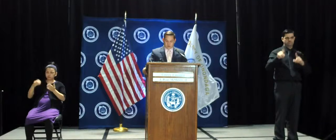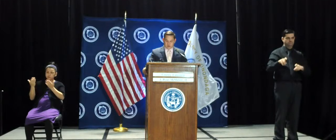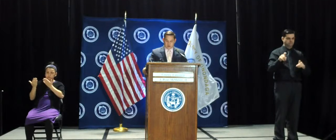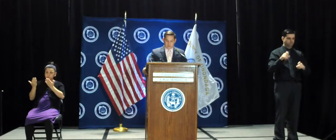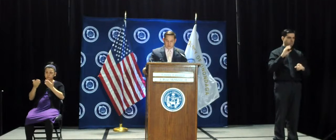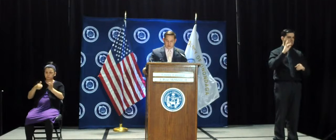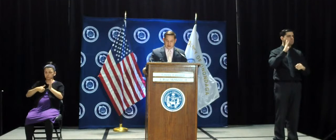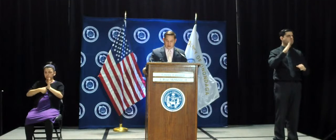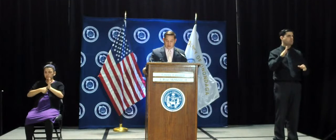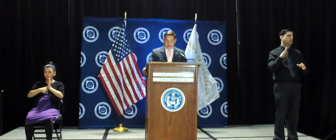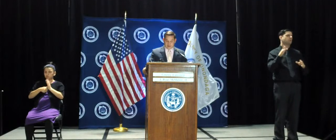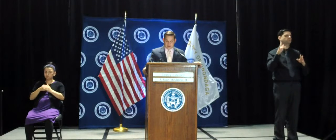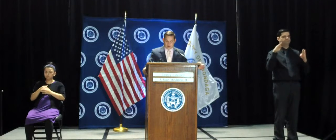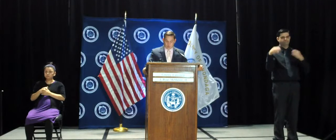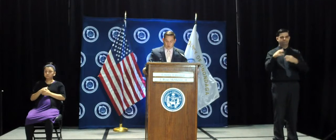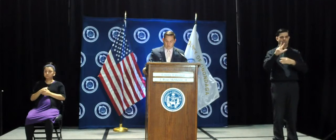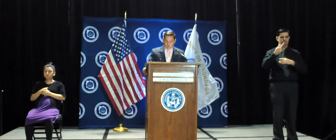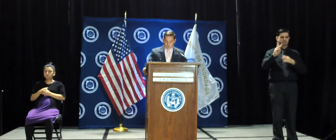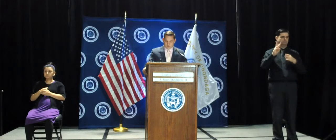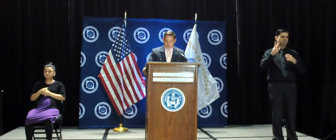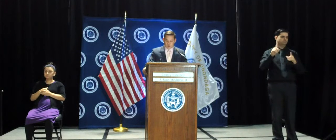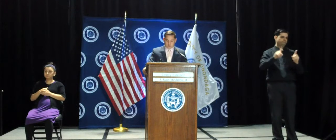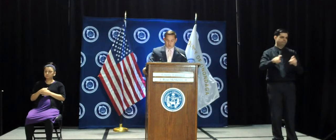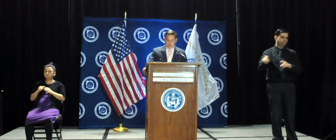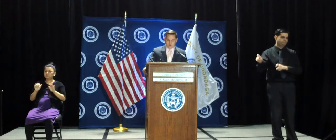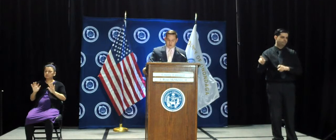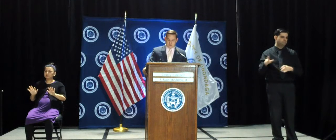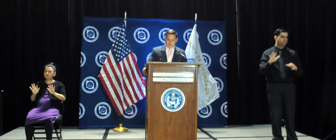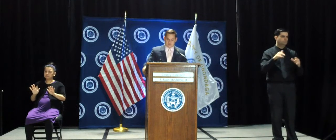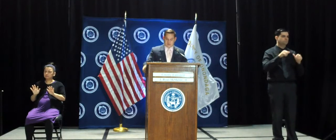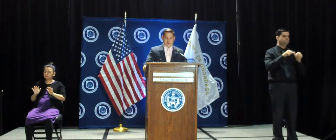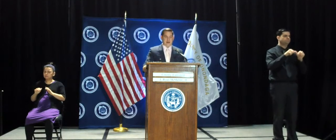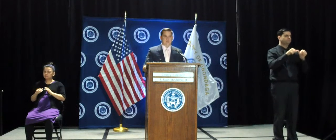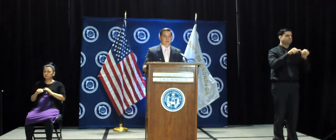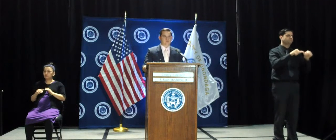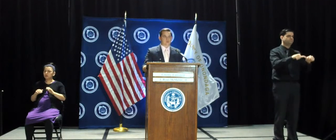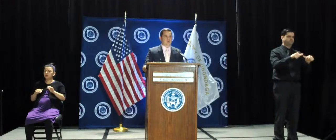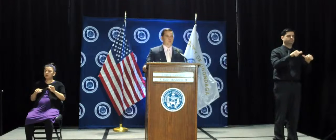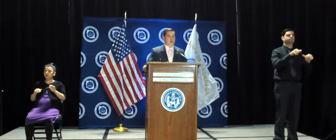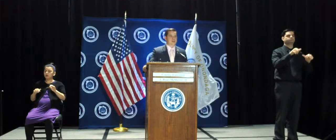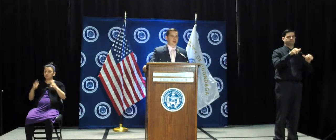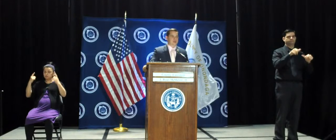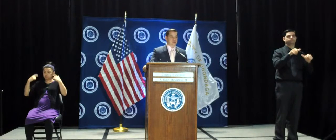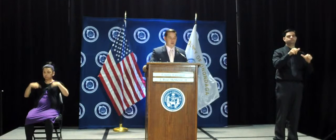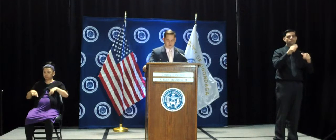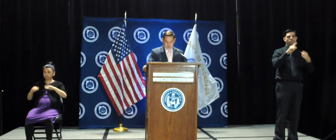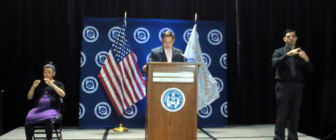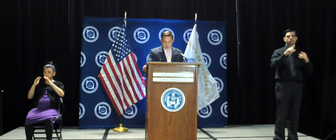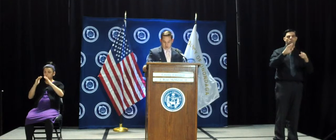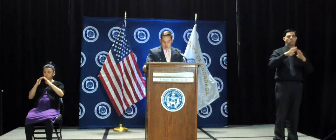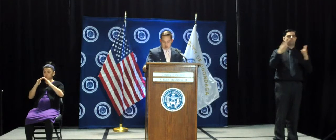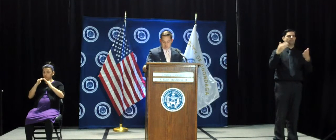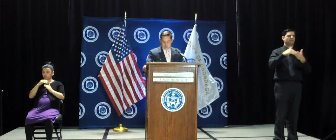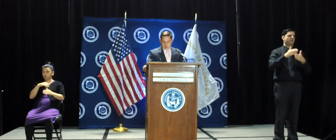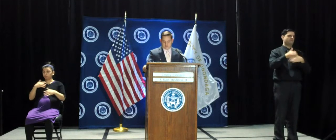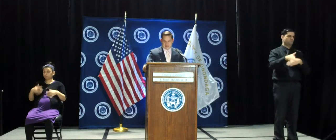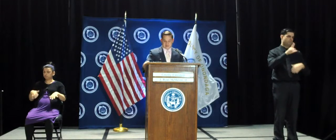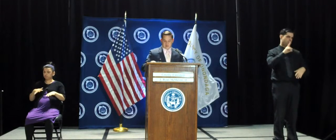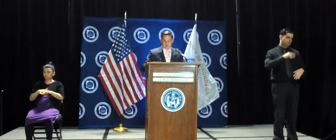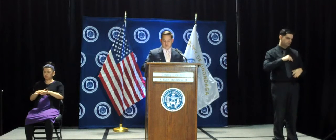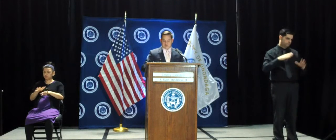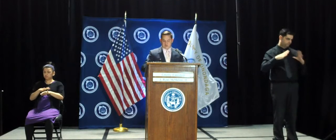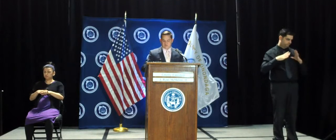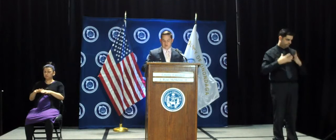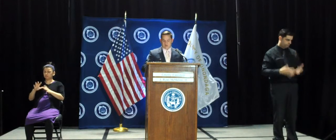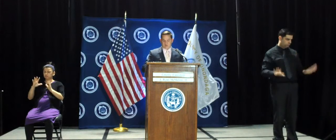So again, I want to thank our workforce who has taken on this really unprecedented challenge. They will have